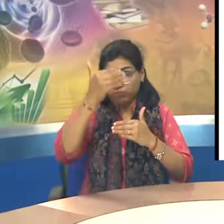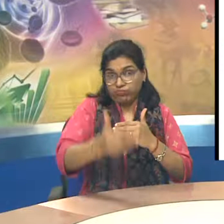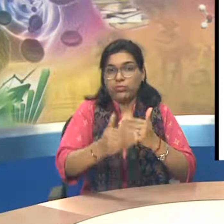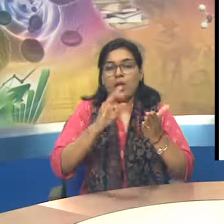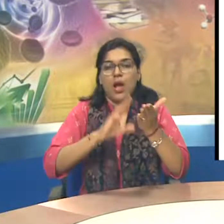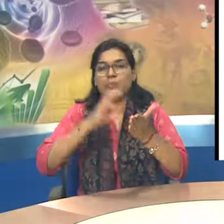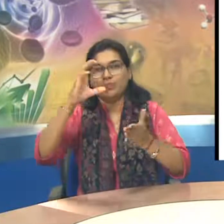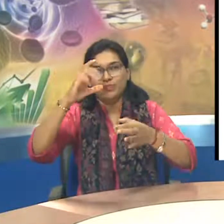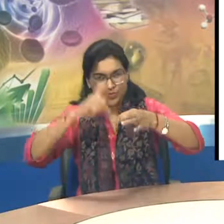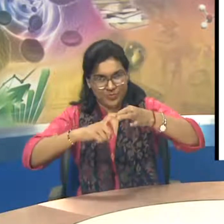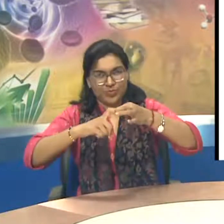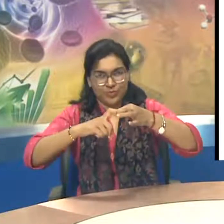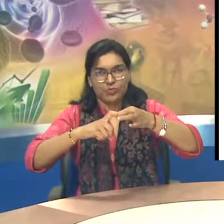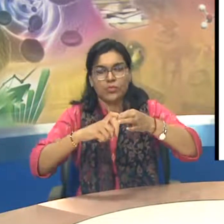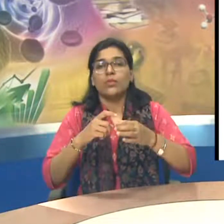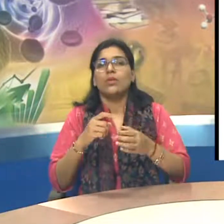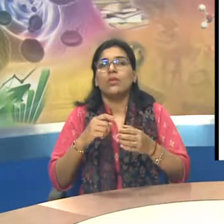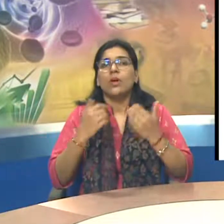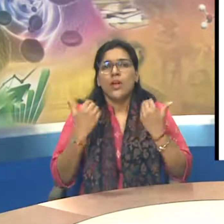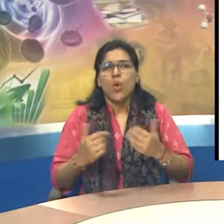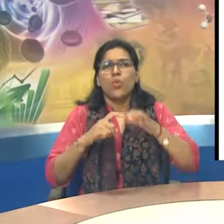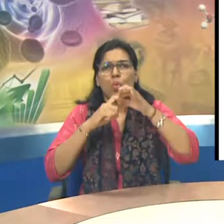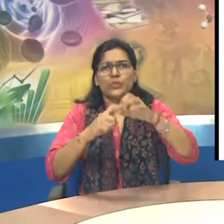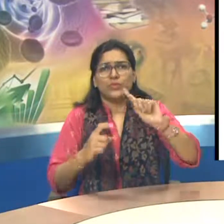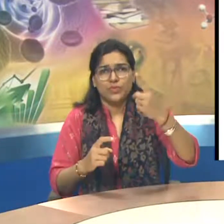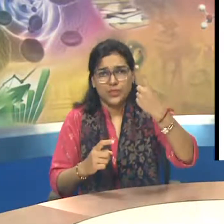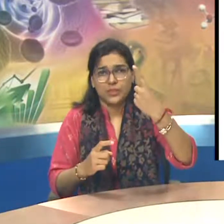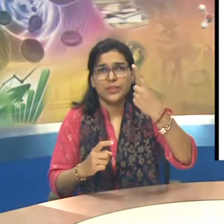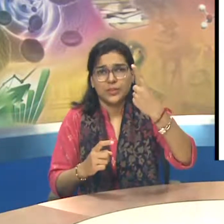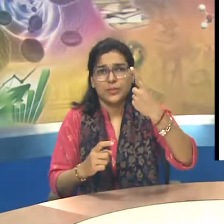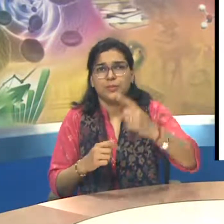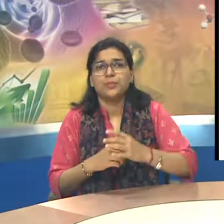Now, MCQs. Question 1.